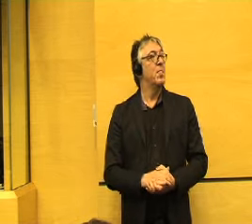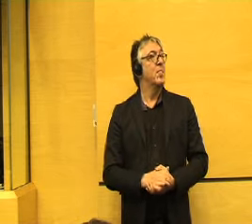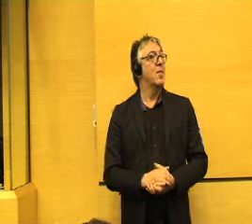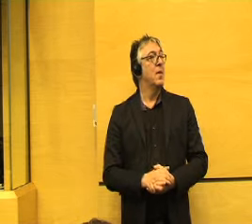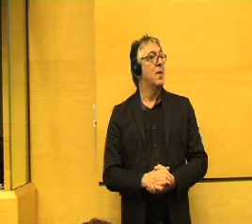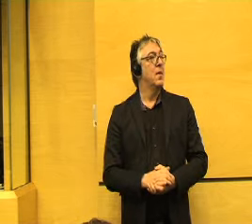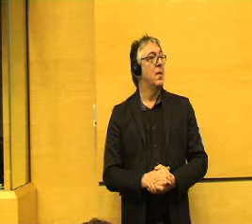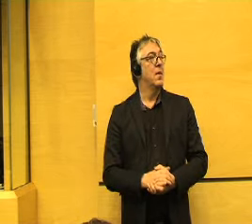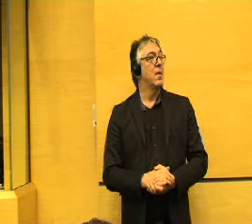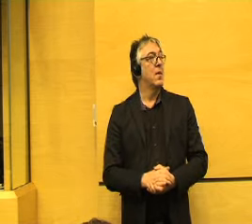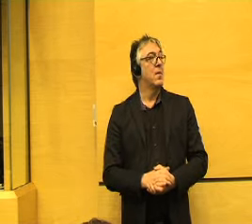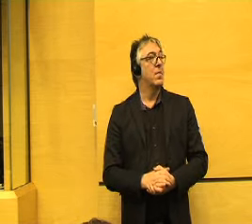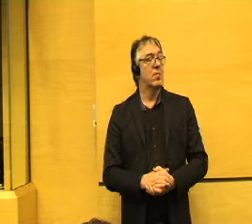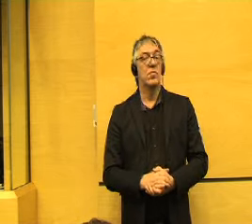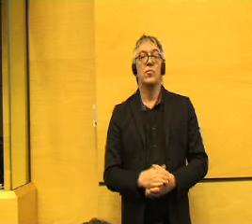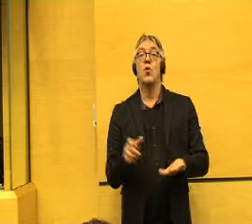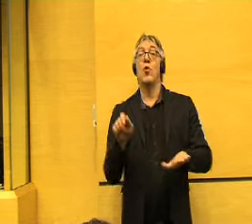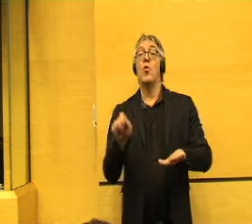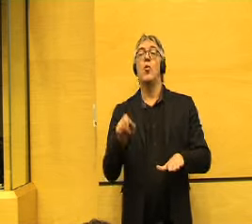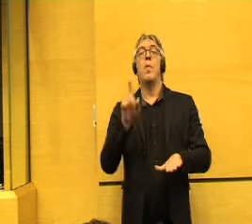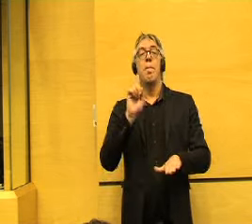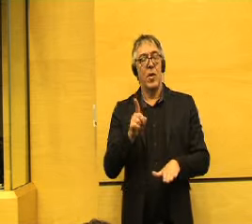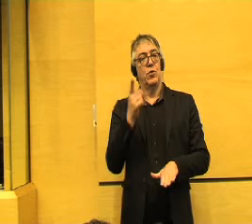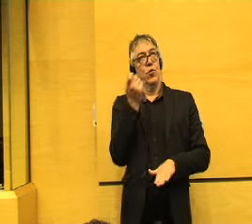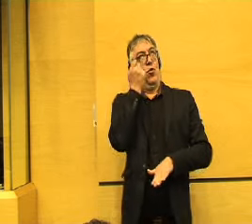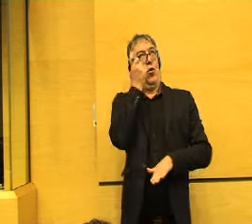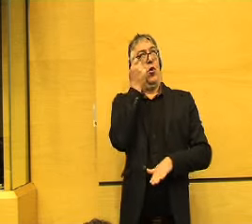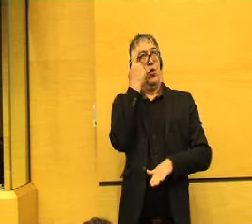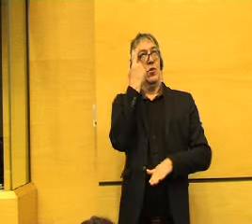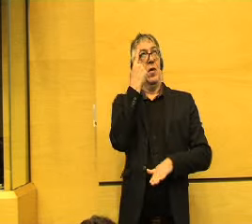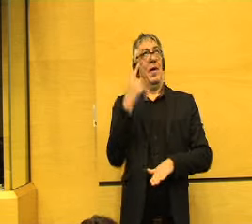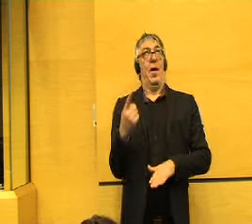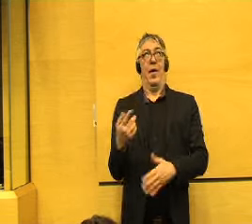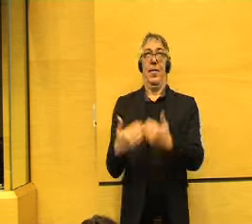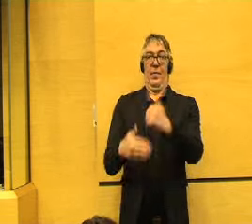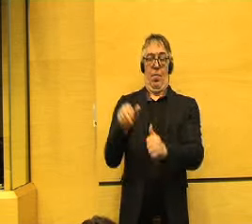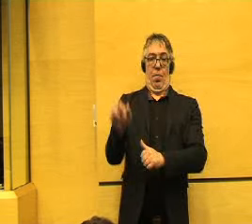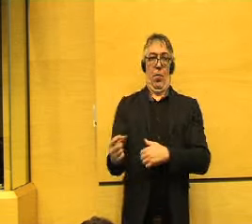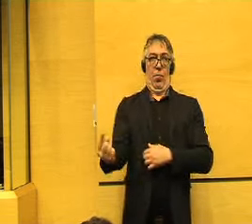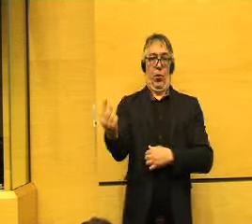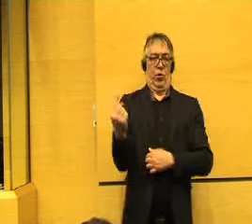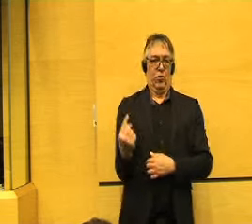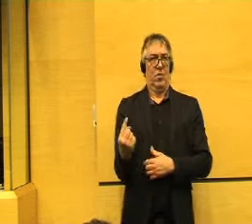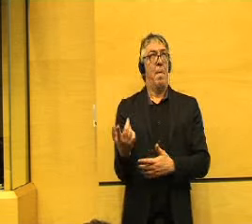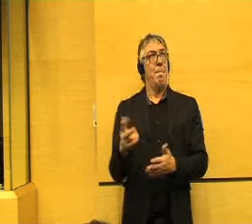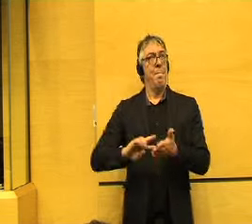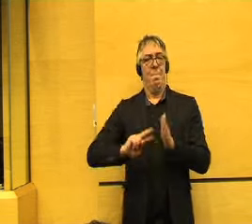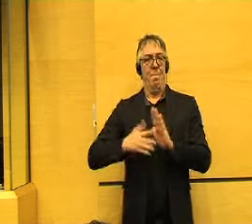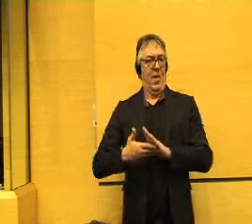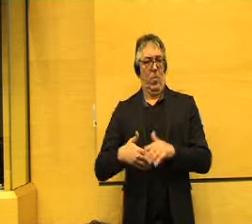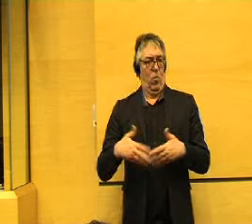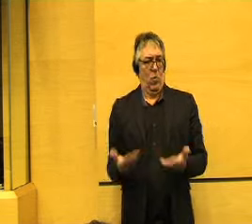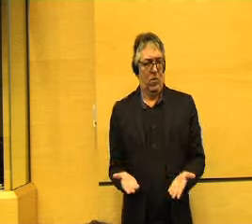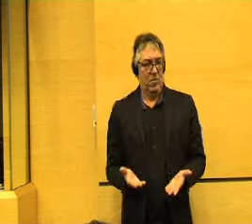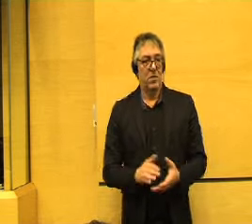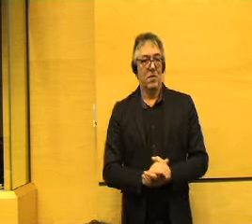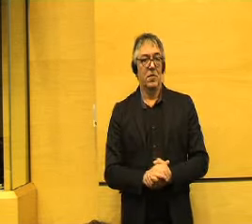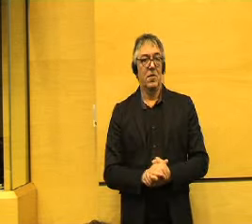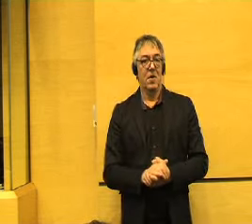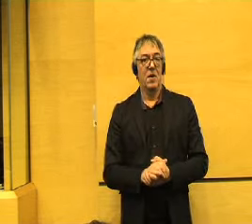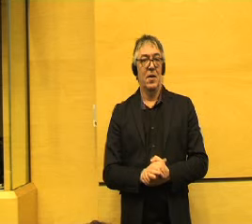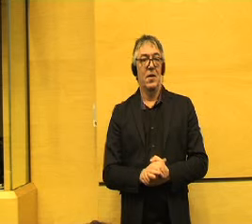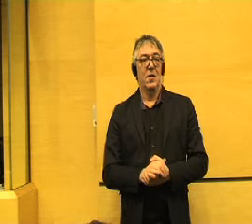disabilities when they are in the court. For public security and safety of the offenders with